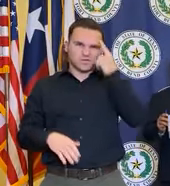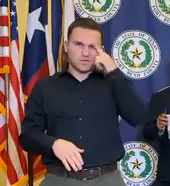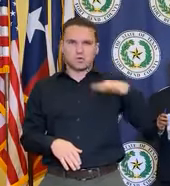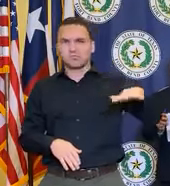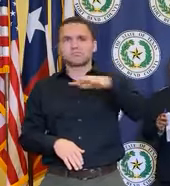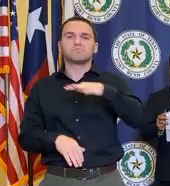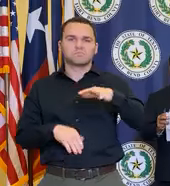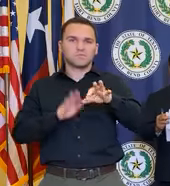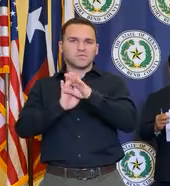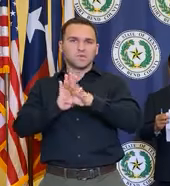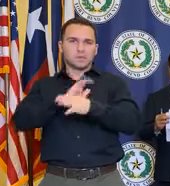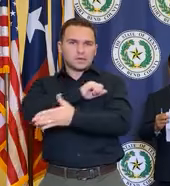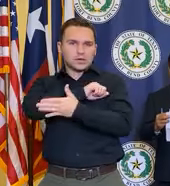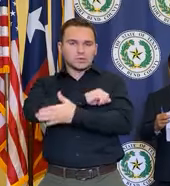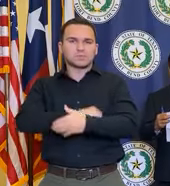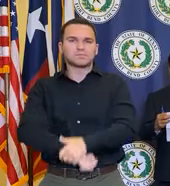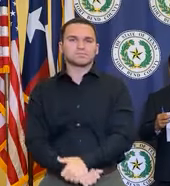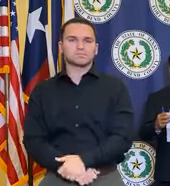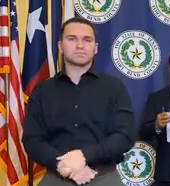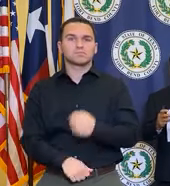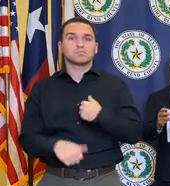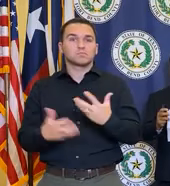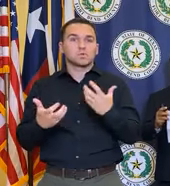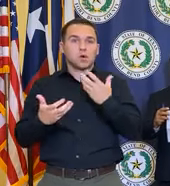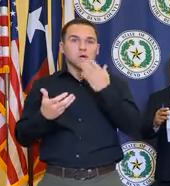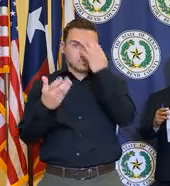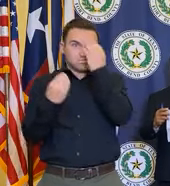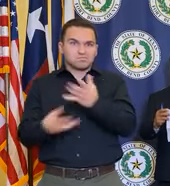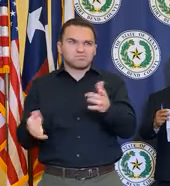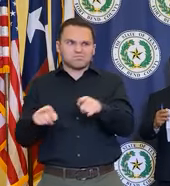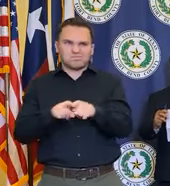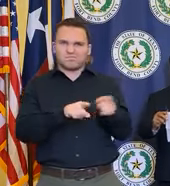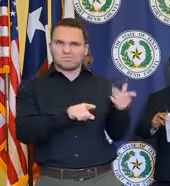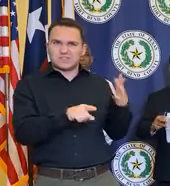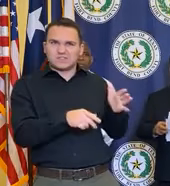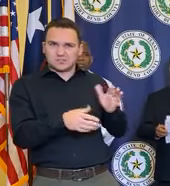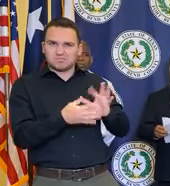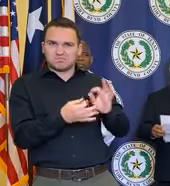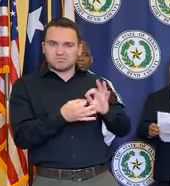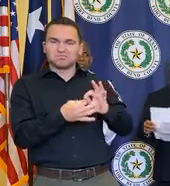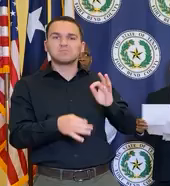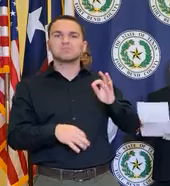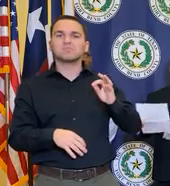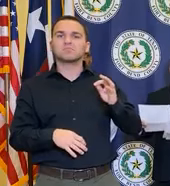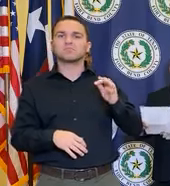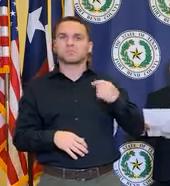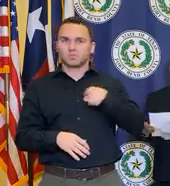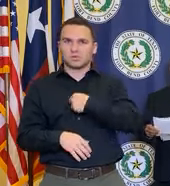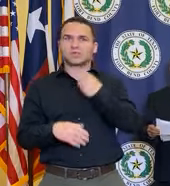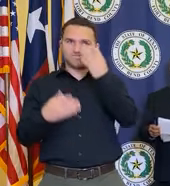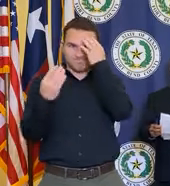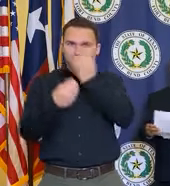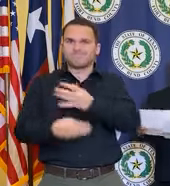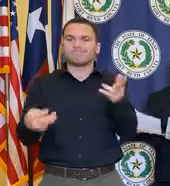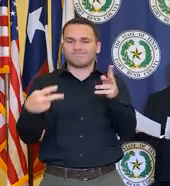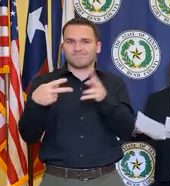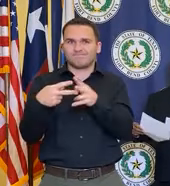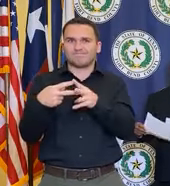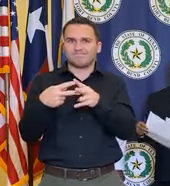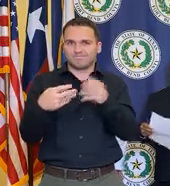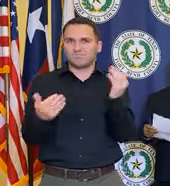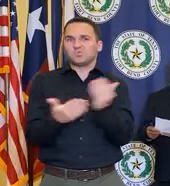to announce, as Judge George said, we're excited to announce the launch of these two new tools to make